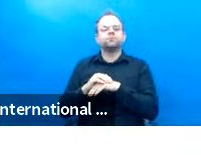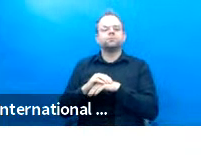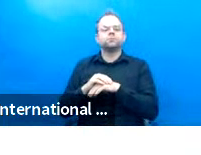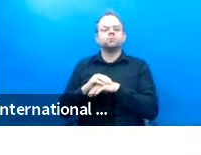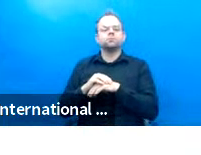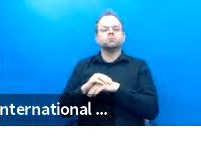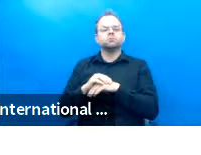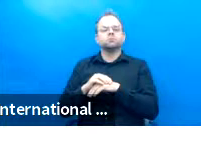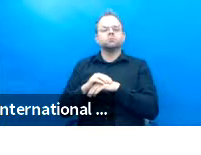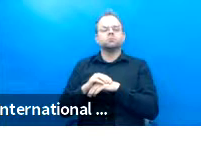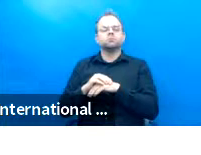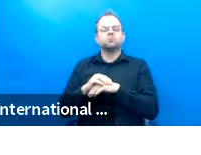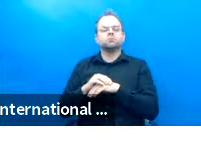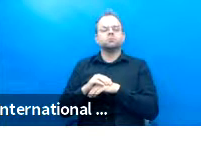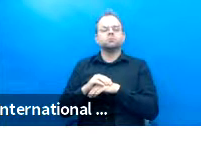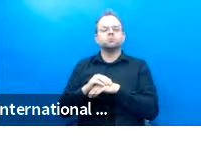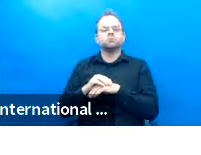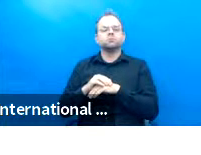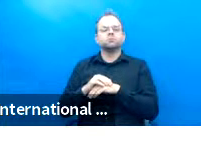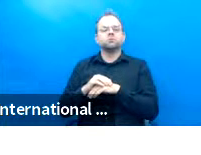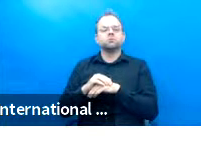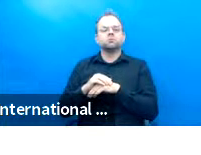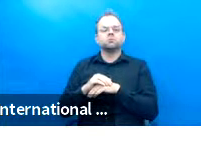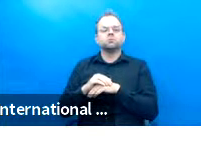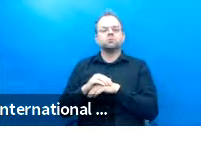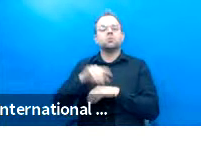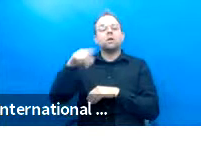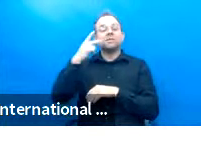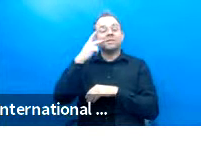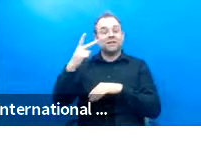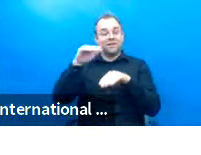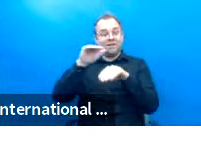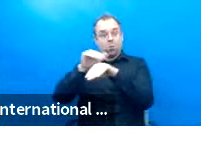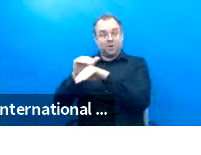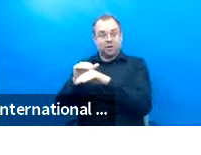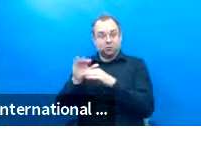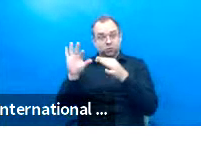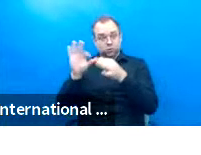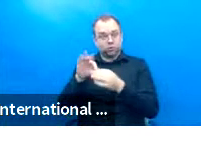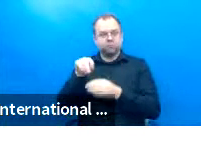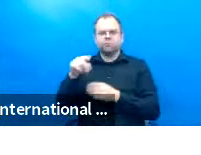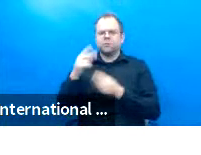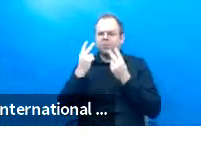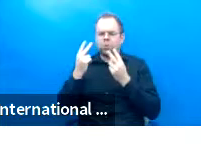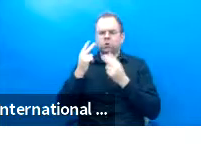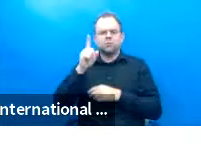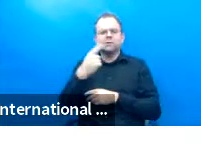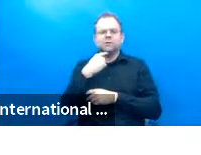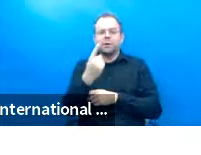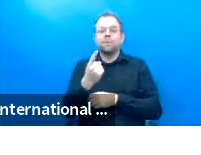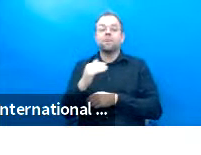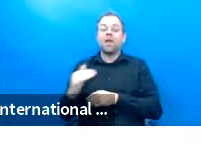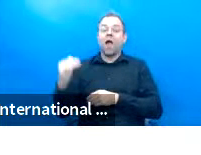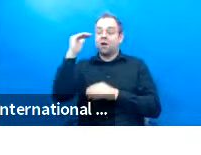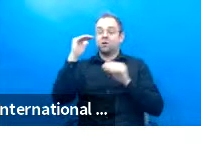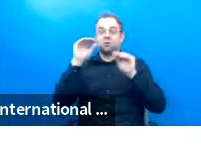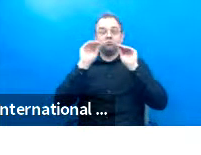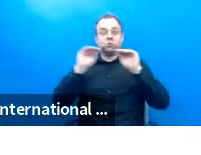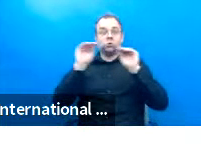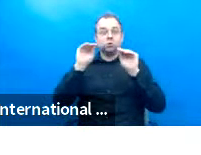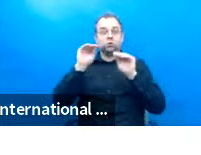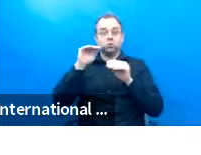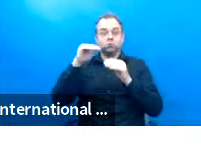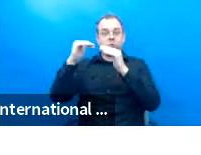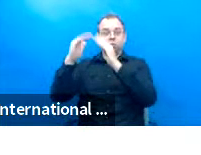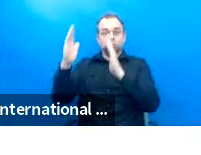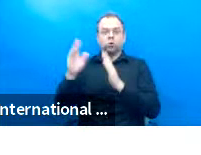focusing on the reasonable adjustments in academic life. When we look also further, we see also